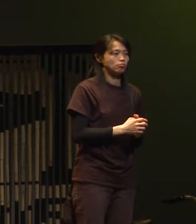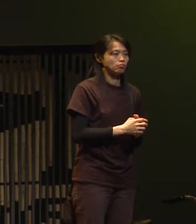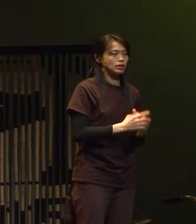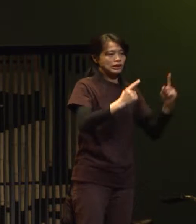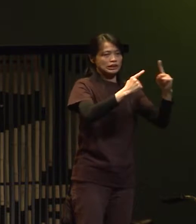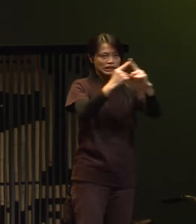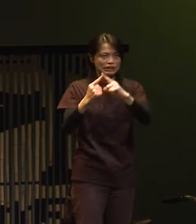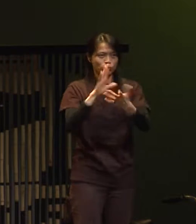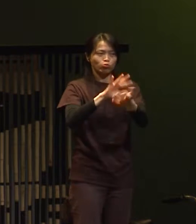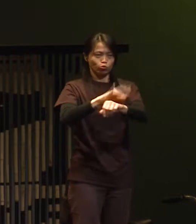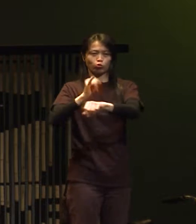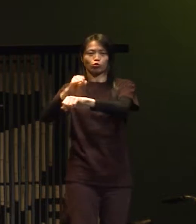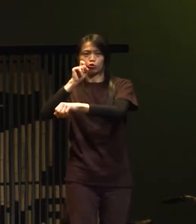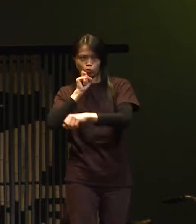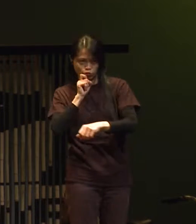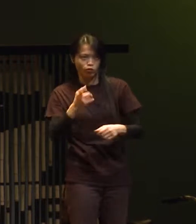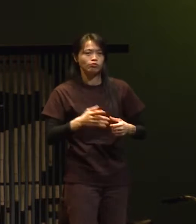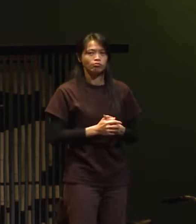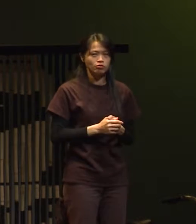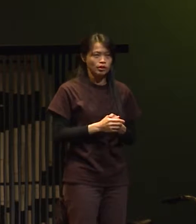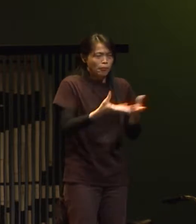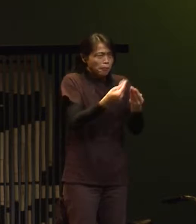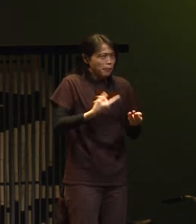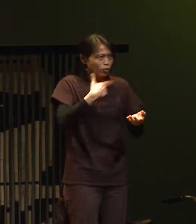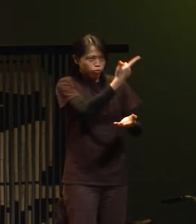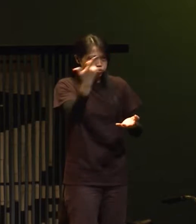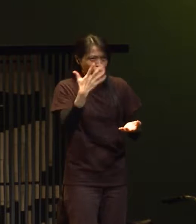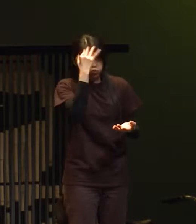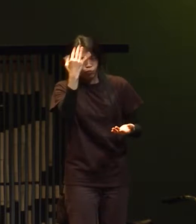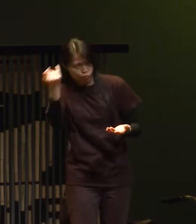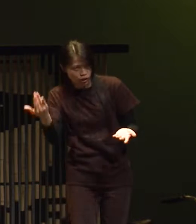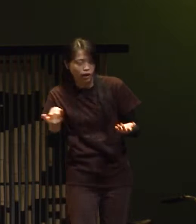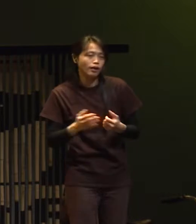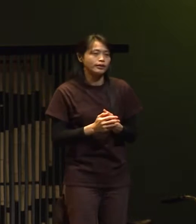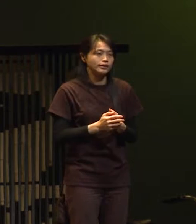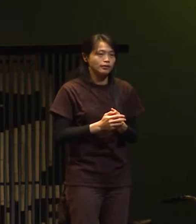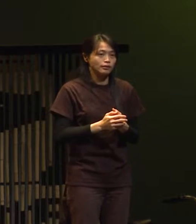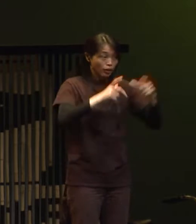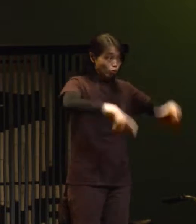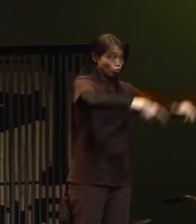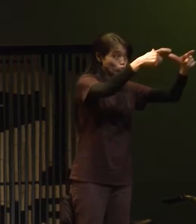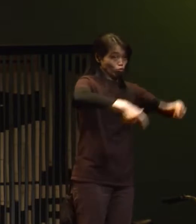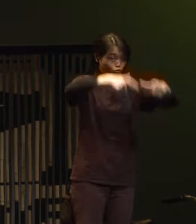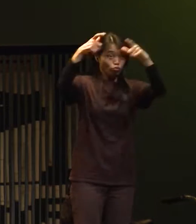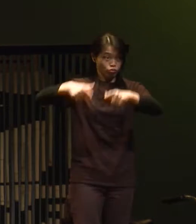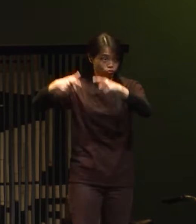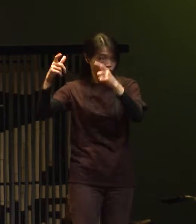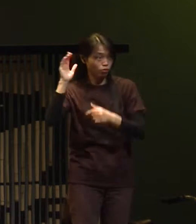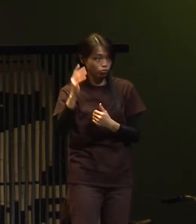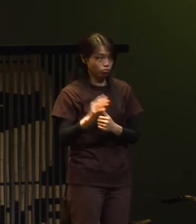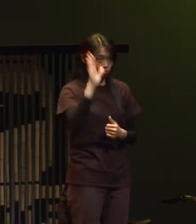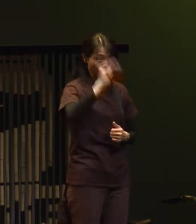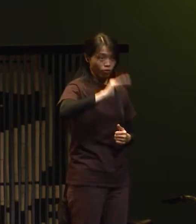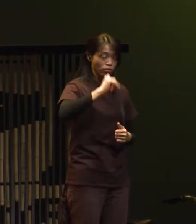you can also look at this, and this is what University of the Trees really thinks and